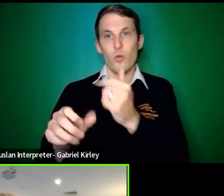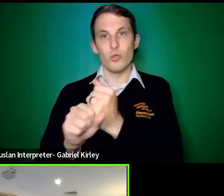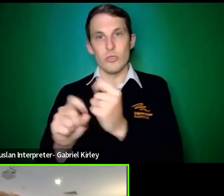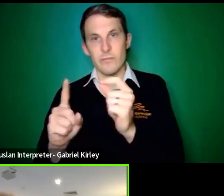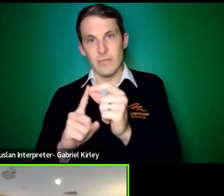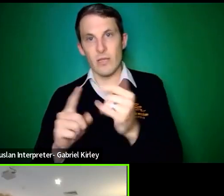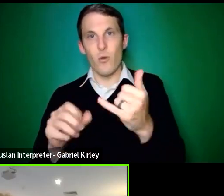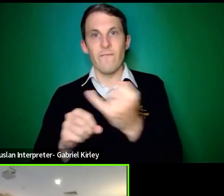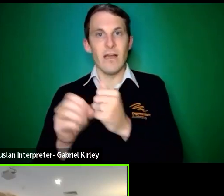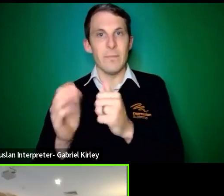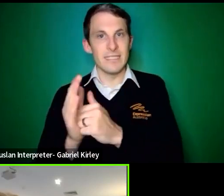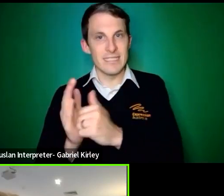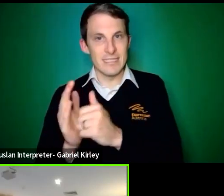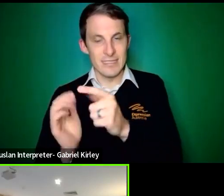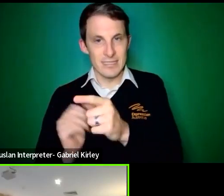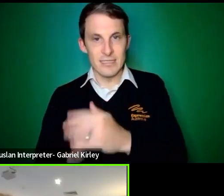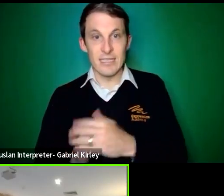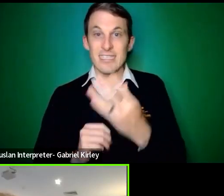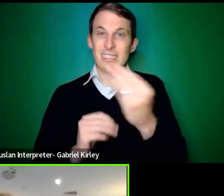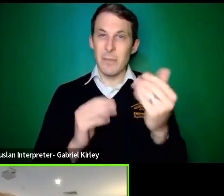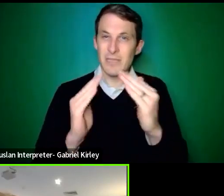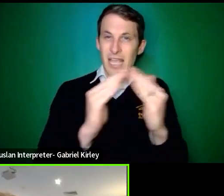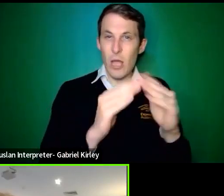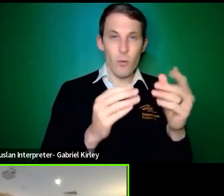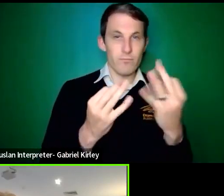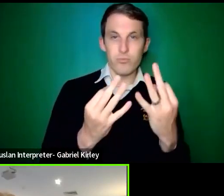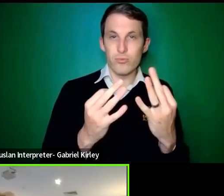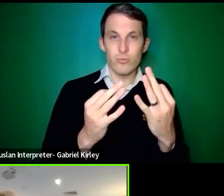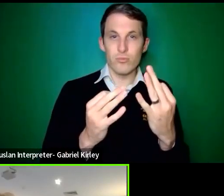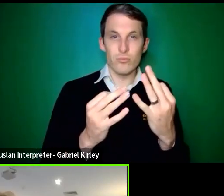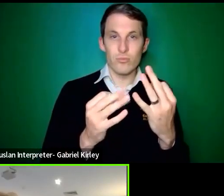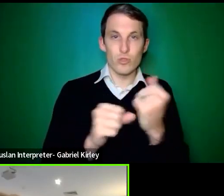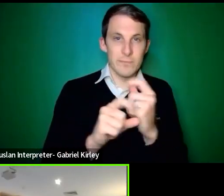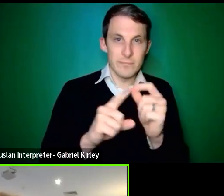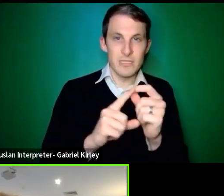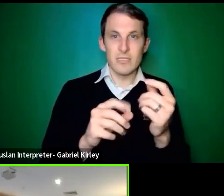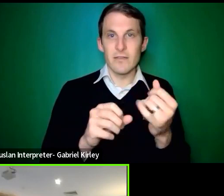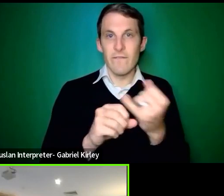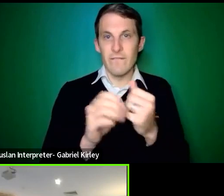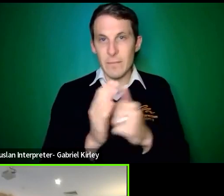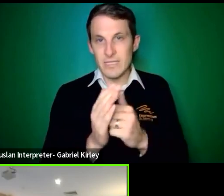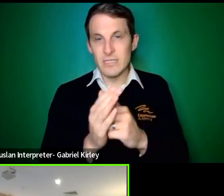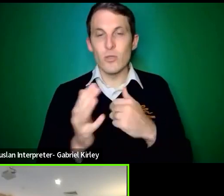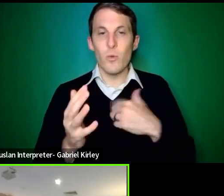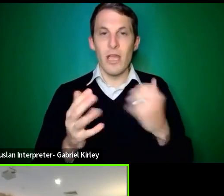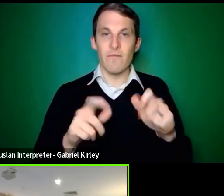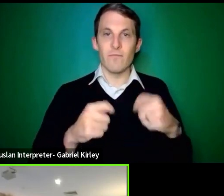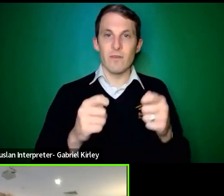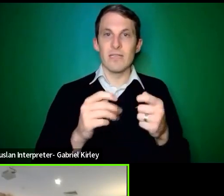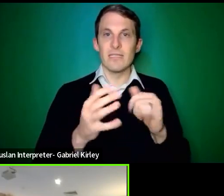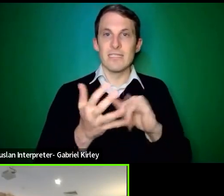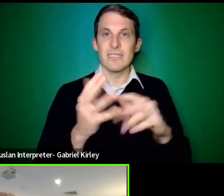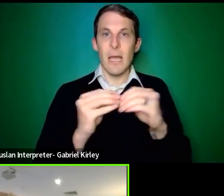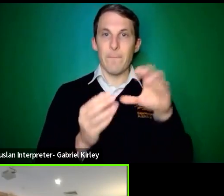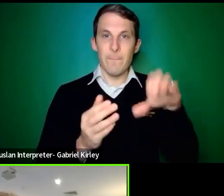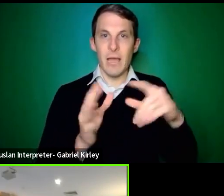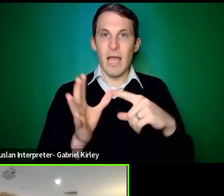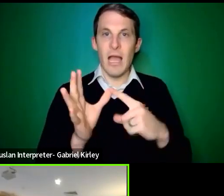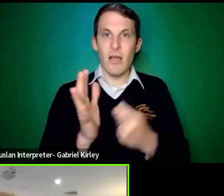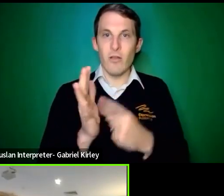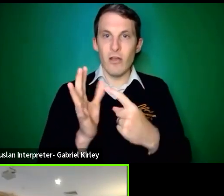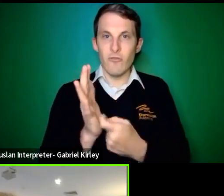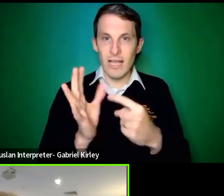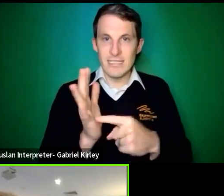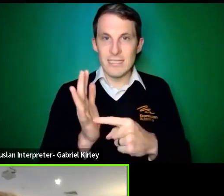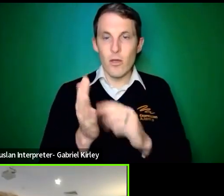well. Some towns don't have a GP or pharmacist operating, so we are working with our sub-hubs, Ararat and Horsham, to make sure we can set